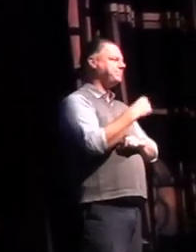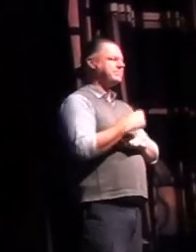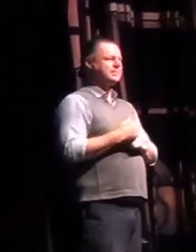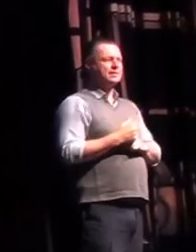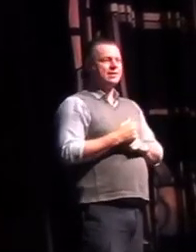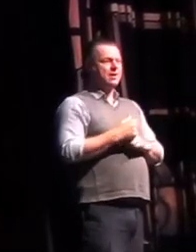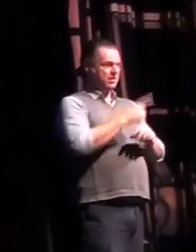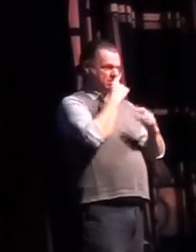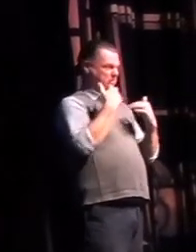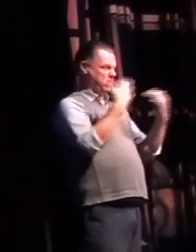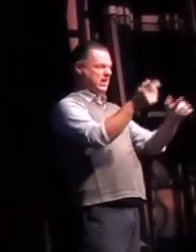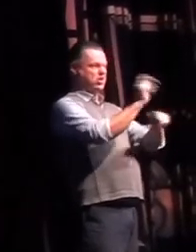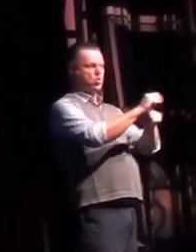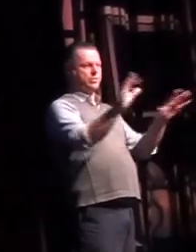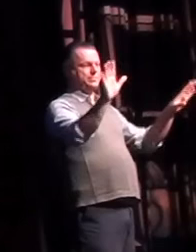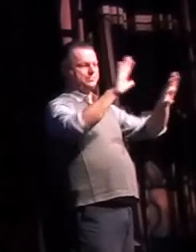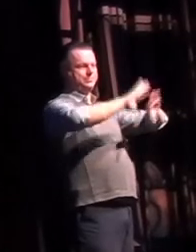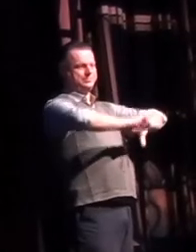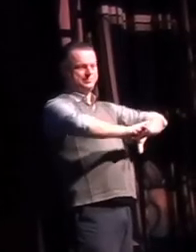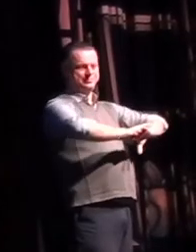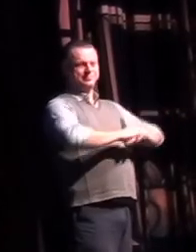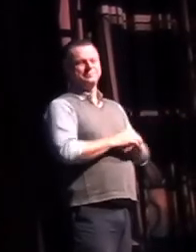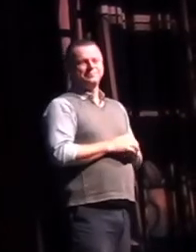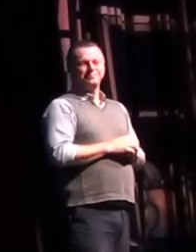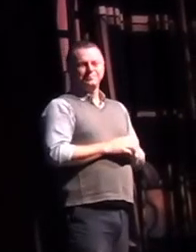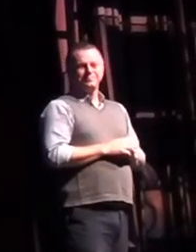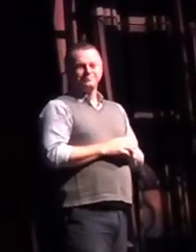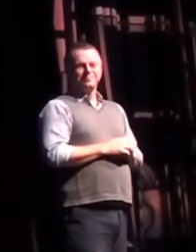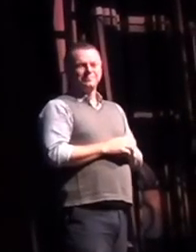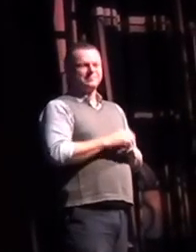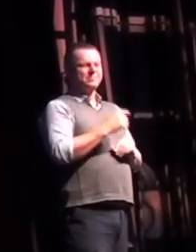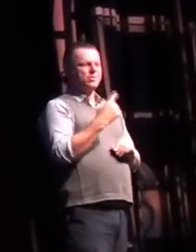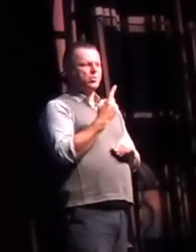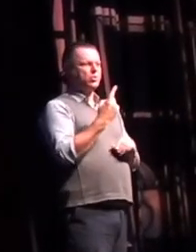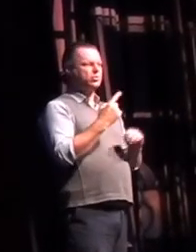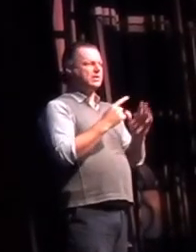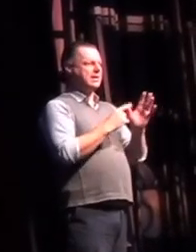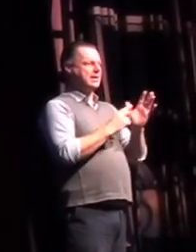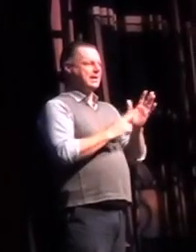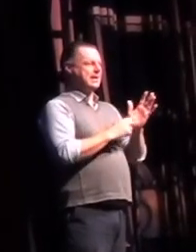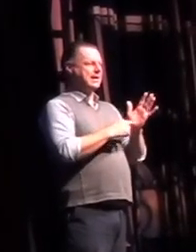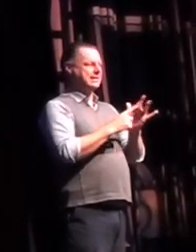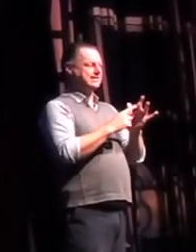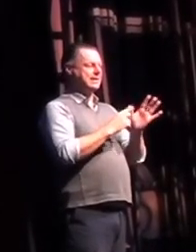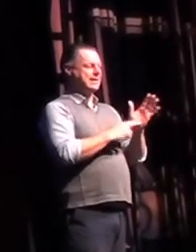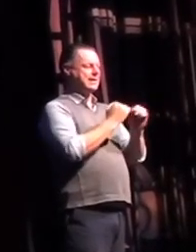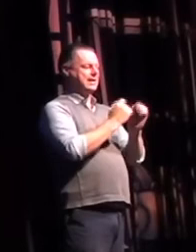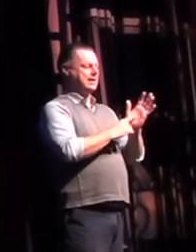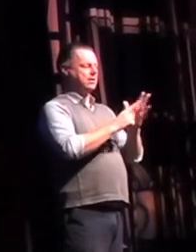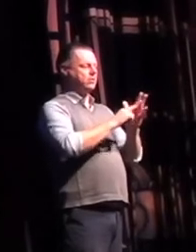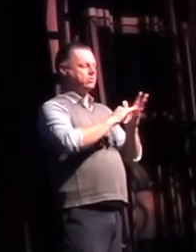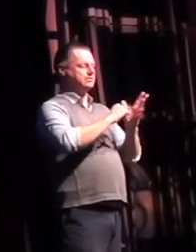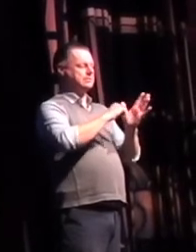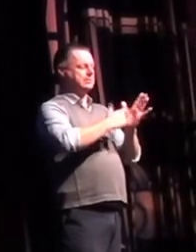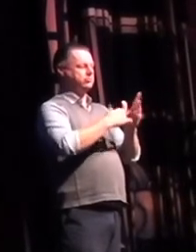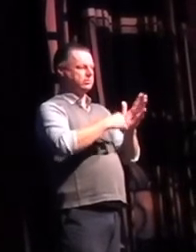ignore everybody in the audience that is not an anti-ableist activist and speak directly to